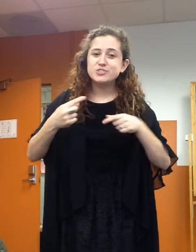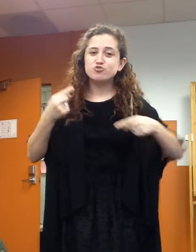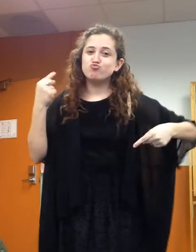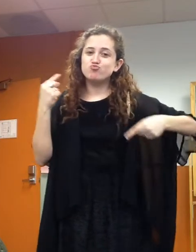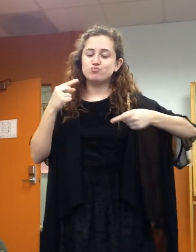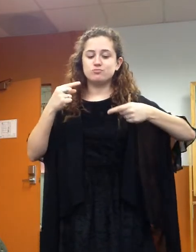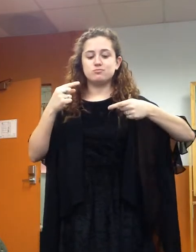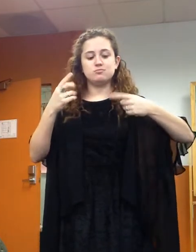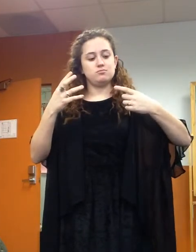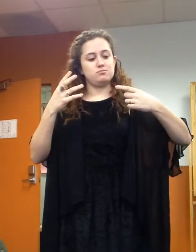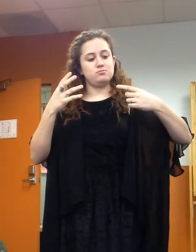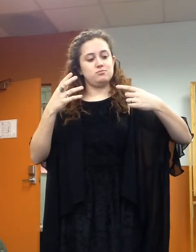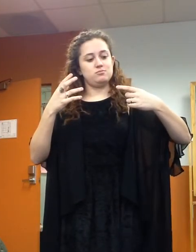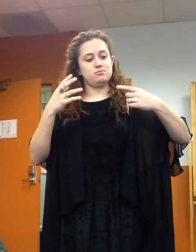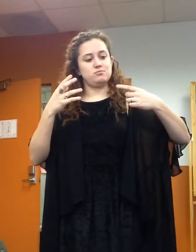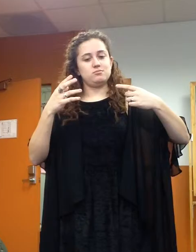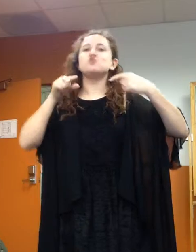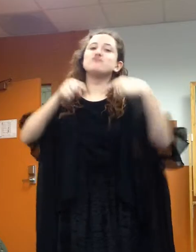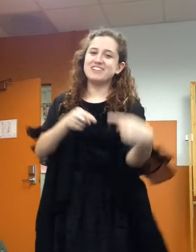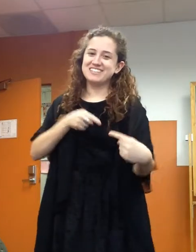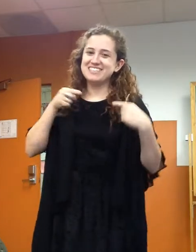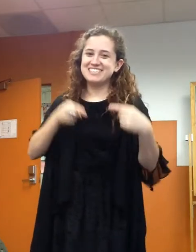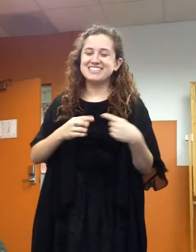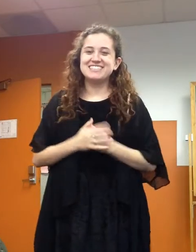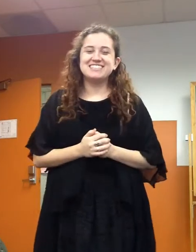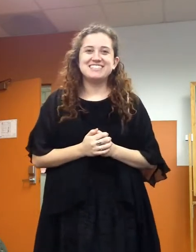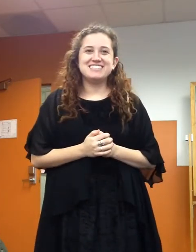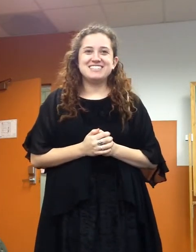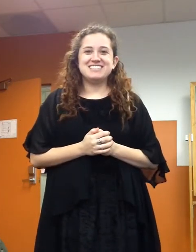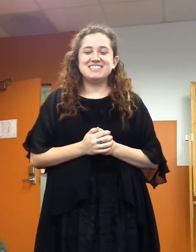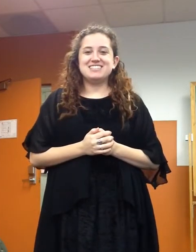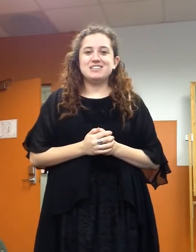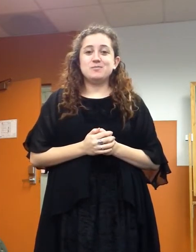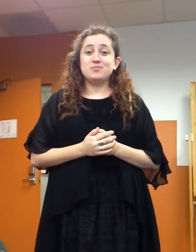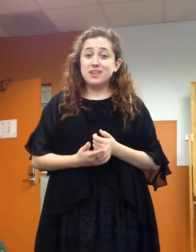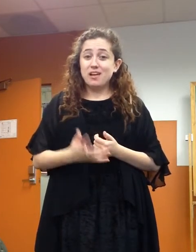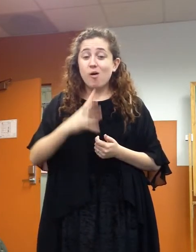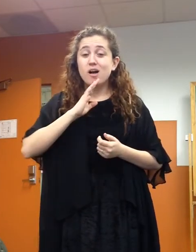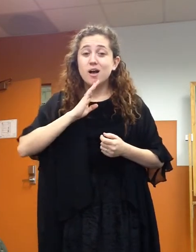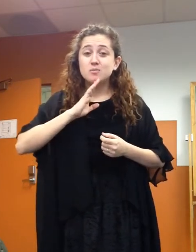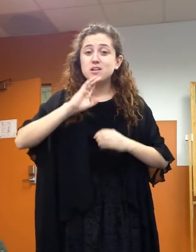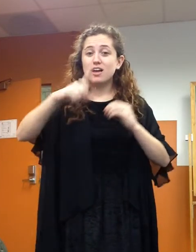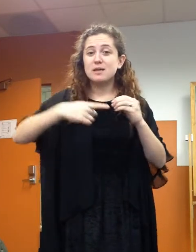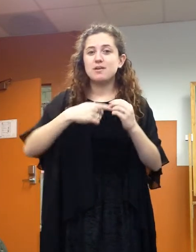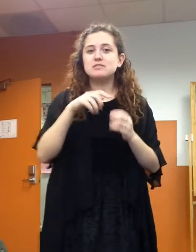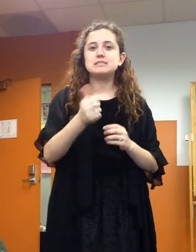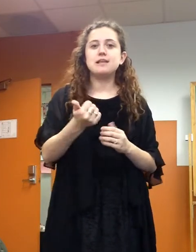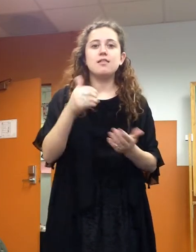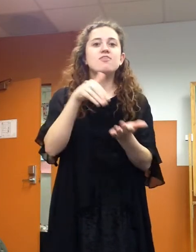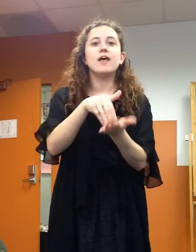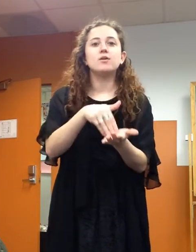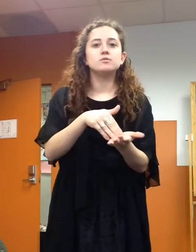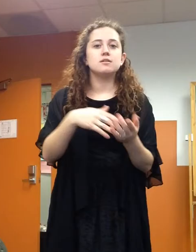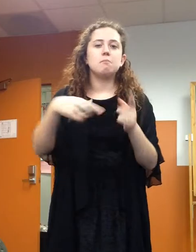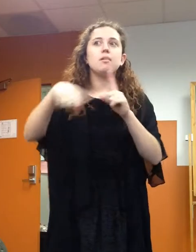least. And we're talking about 10,000 plus teachers nationwide who had to do this, in addition to